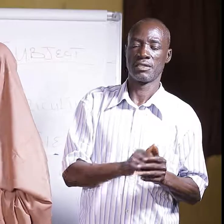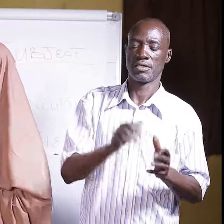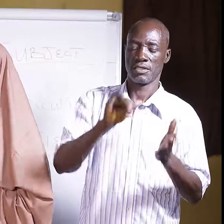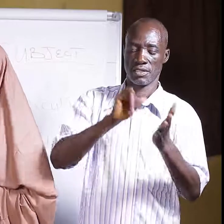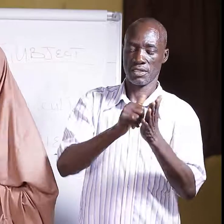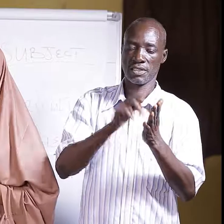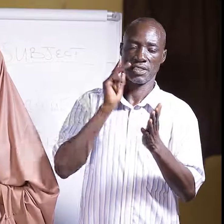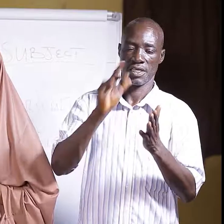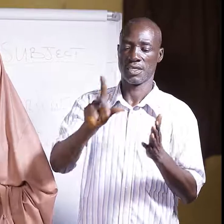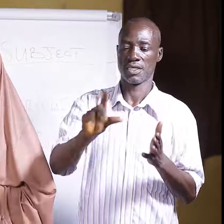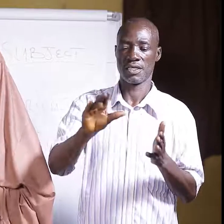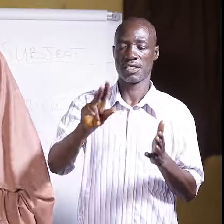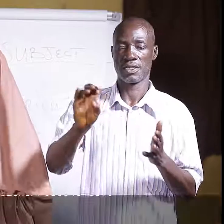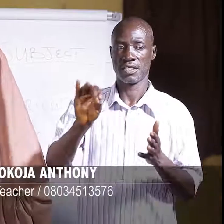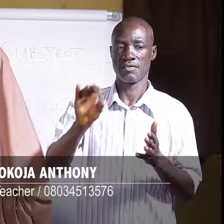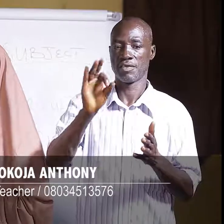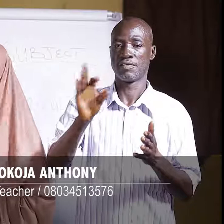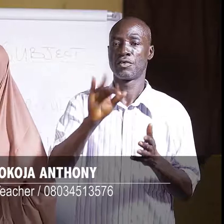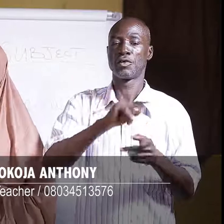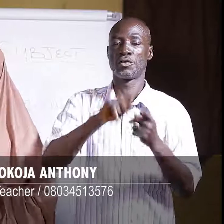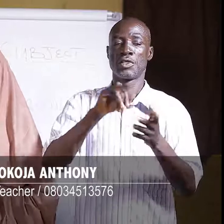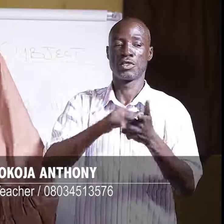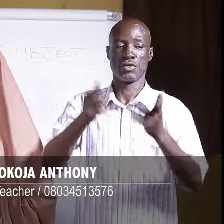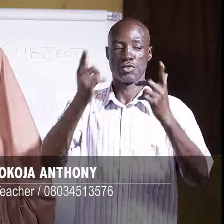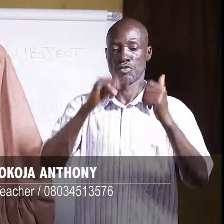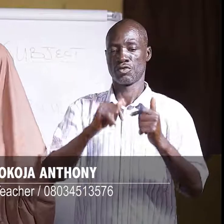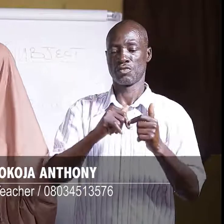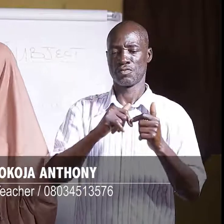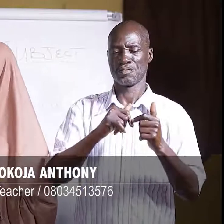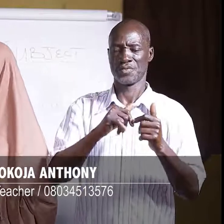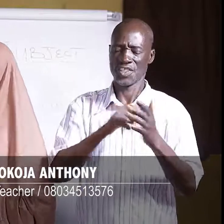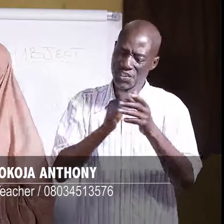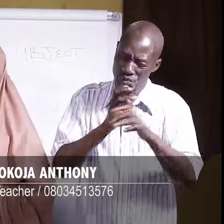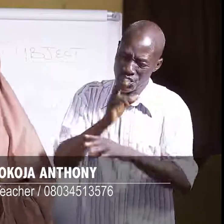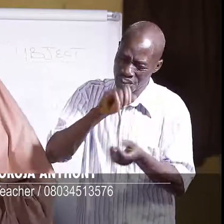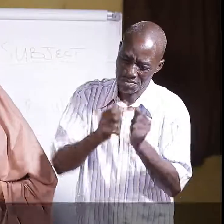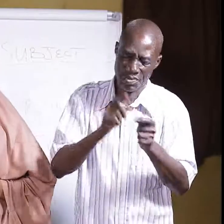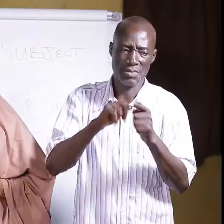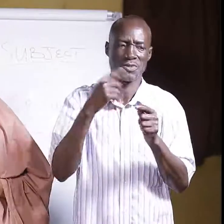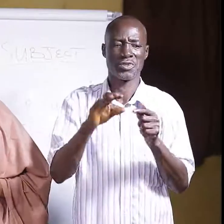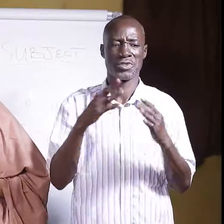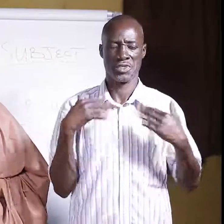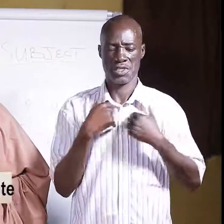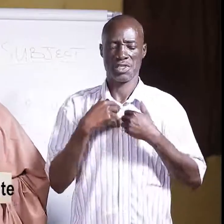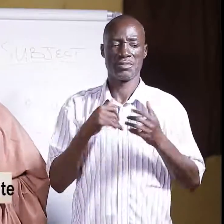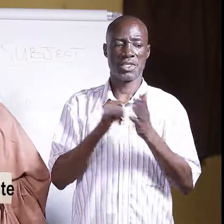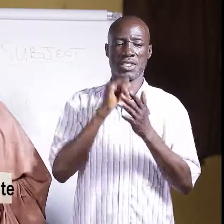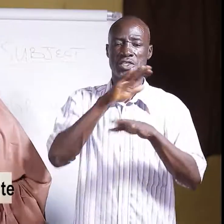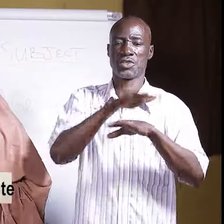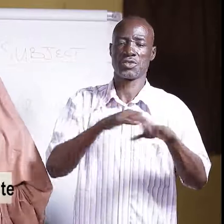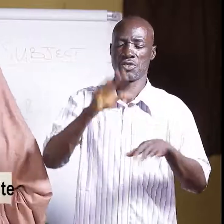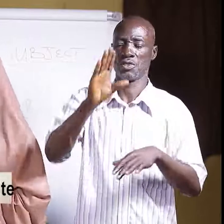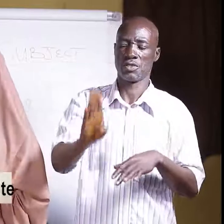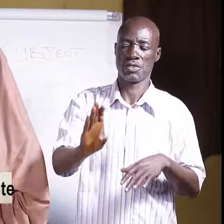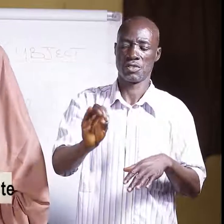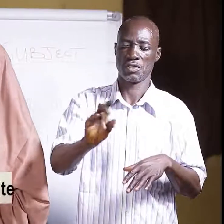This liver flock, when it comes in contact with the animal, it causes a disease which is known as what?